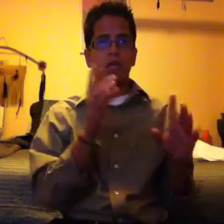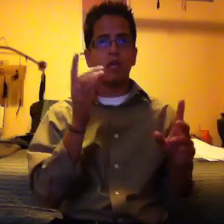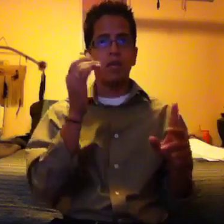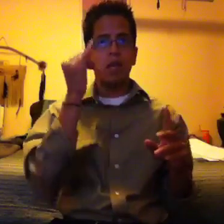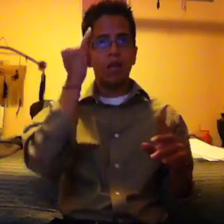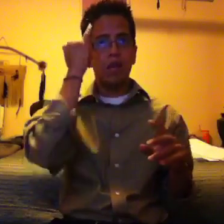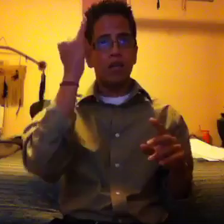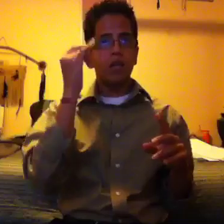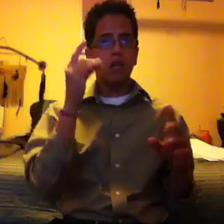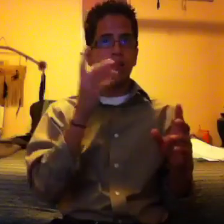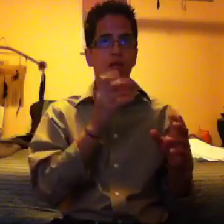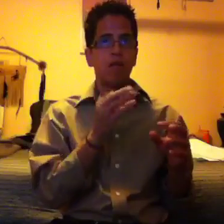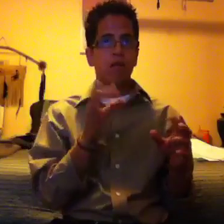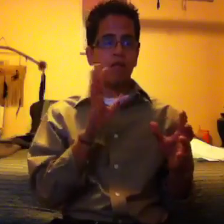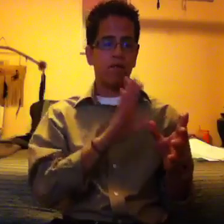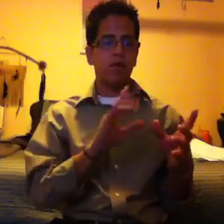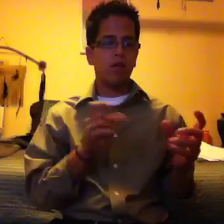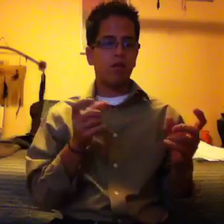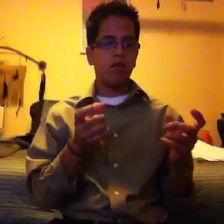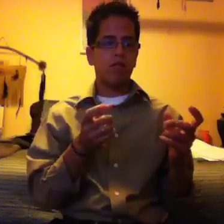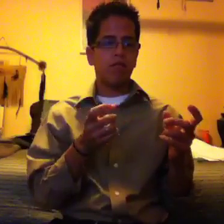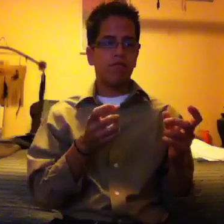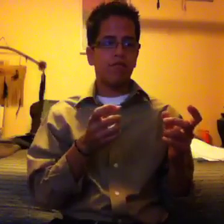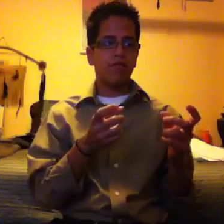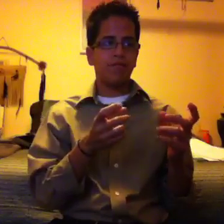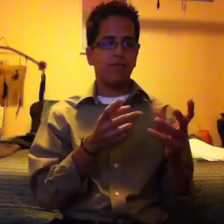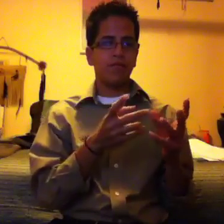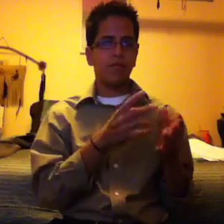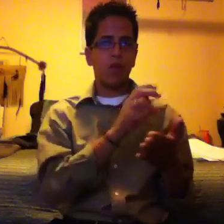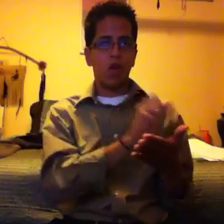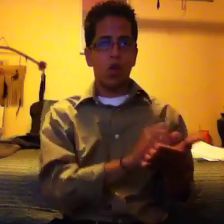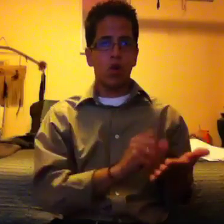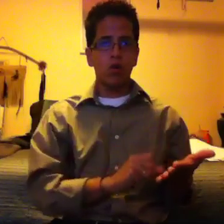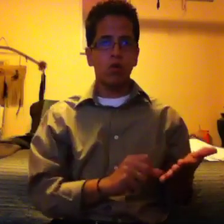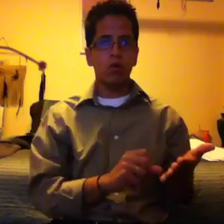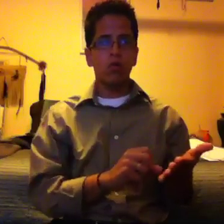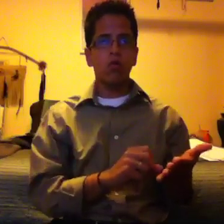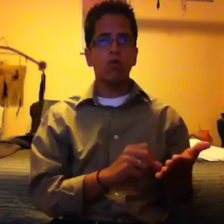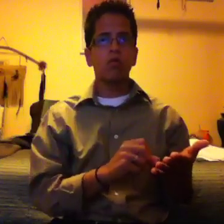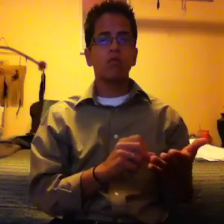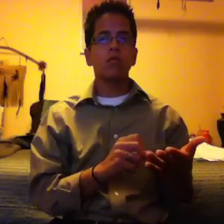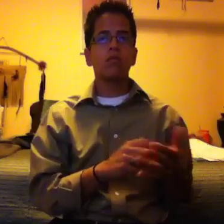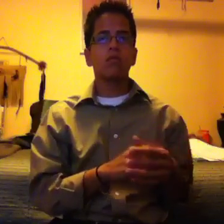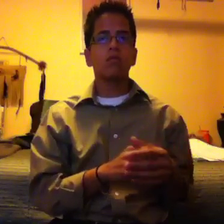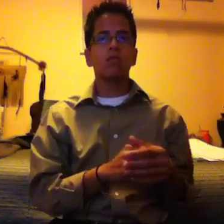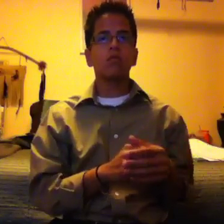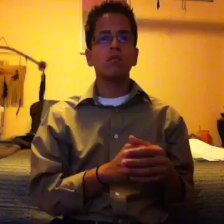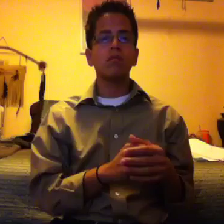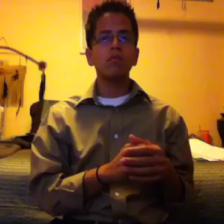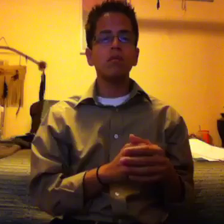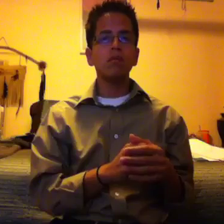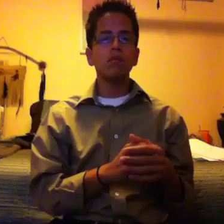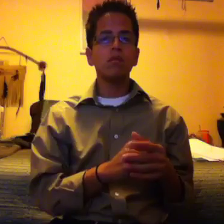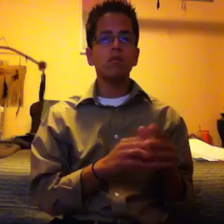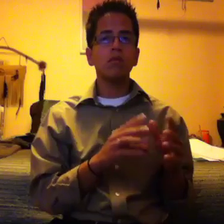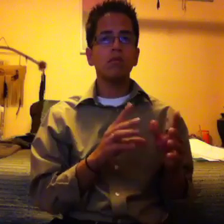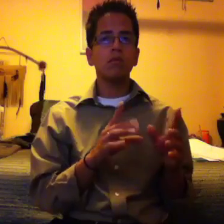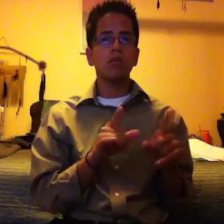name, volume number, other things like that that might be pertinent for other students who would be interested in looking up the same